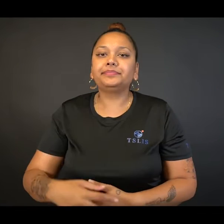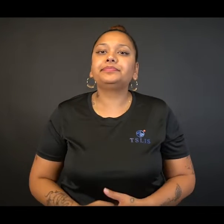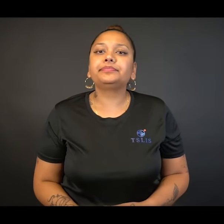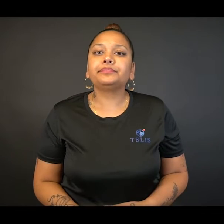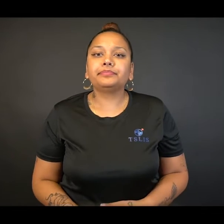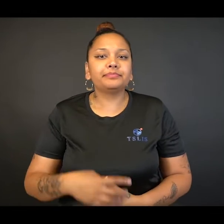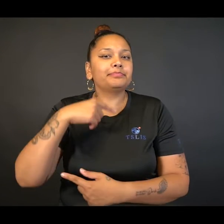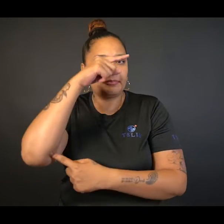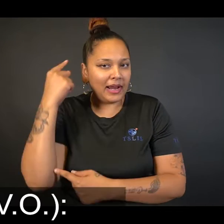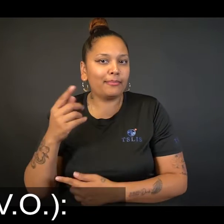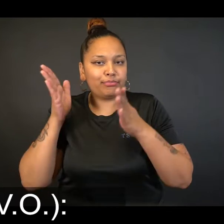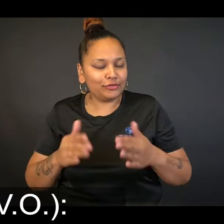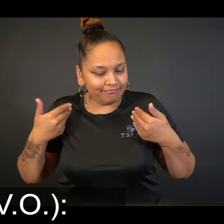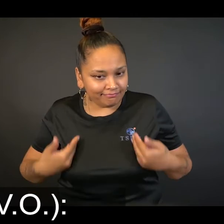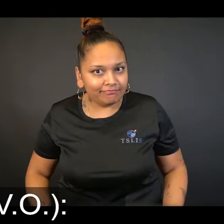work within this space.